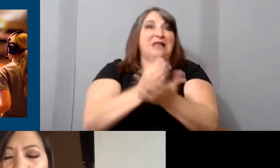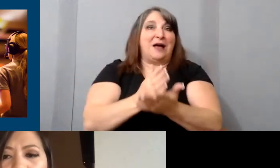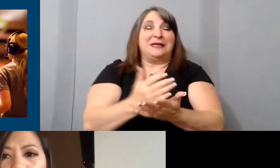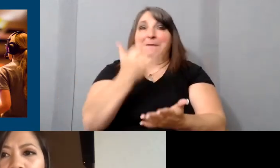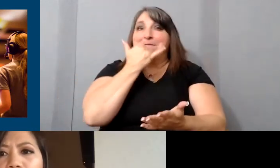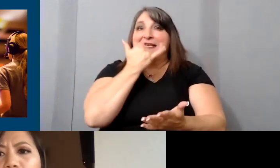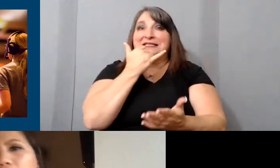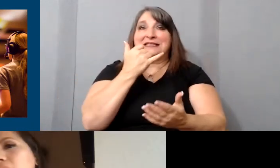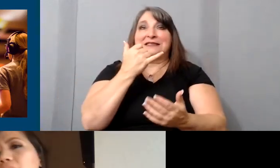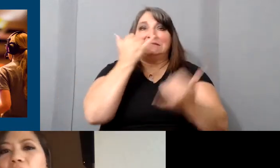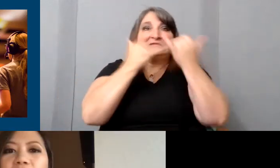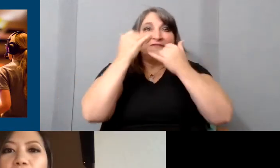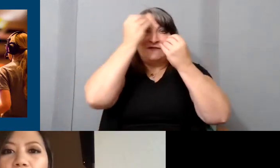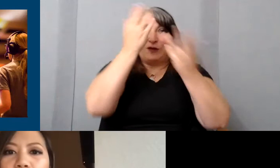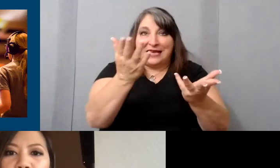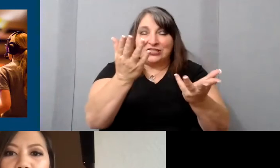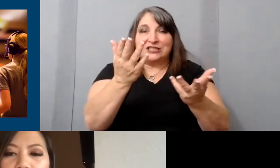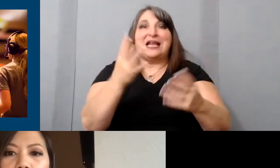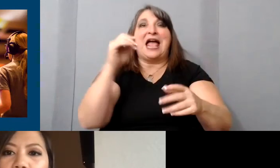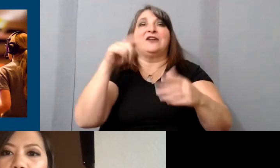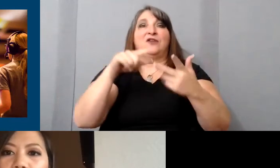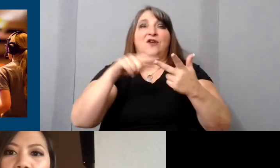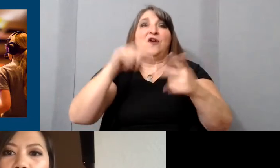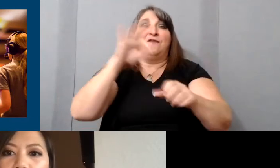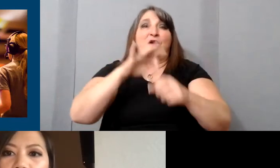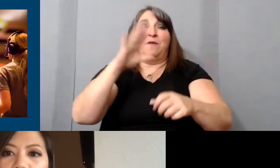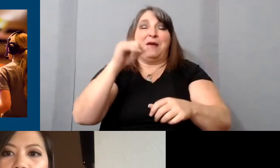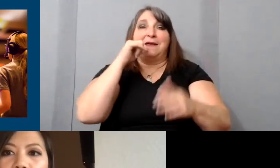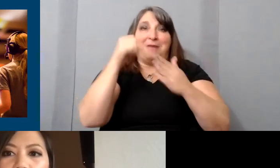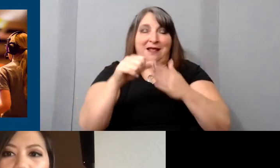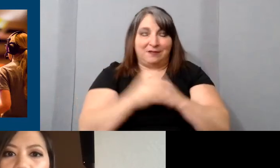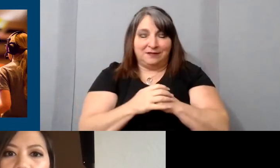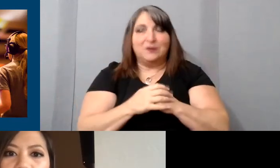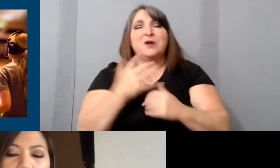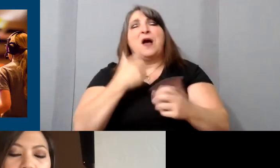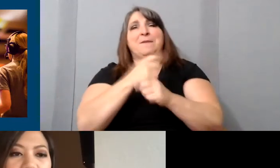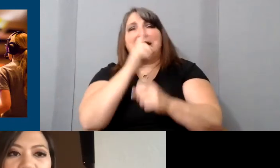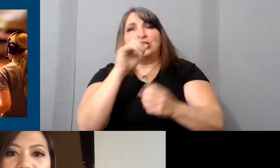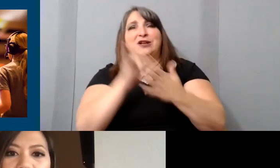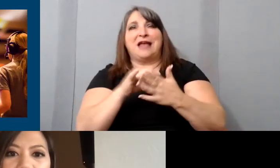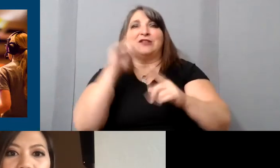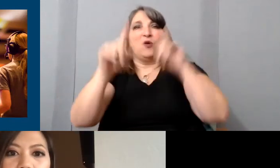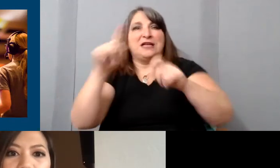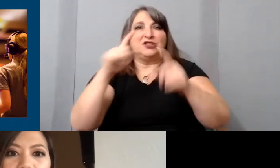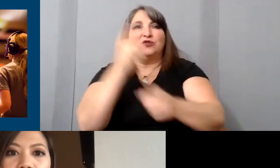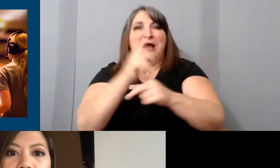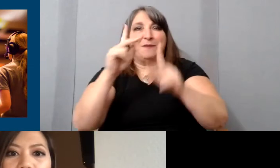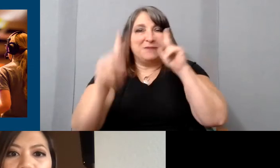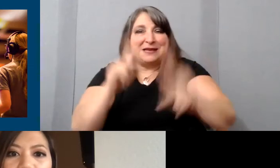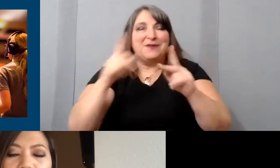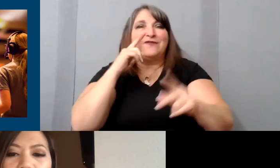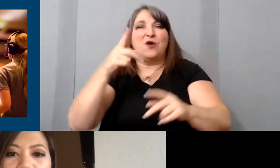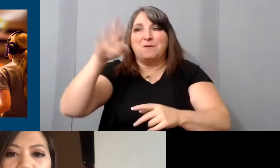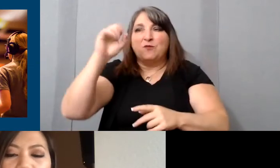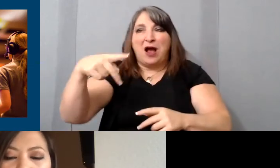mail. We also worked on a surrogates program to ensure that we were funneling media inquiries to the right people when it came to propositions and elected campaigns.